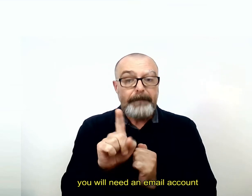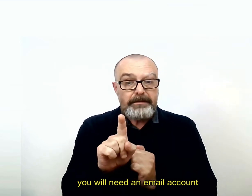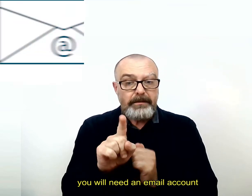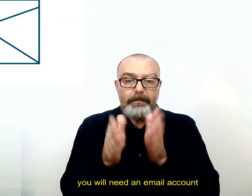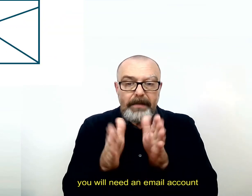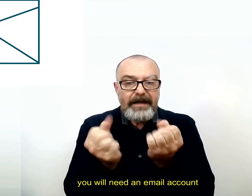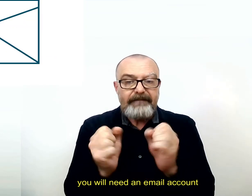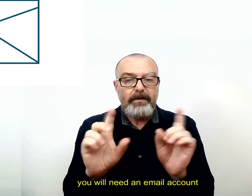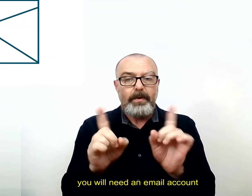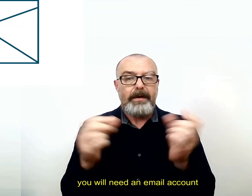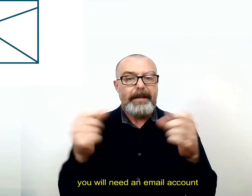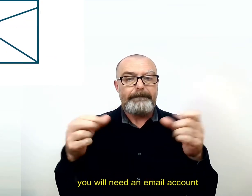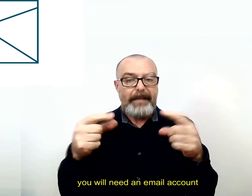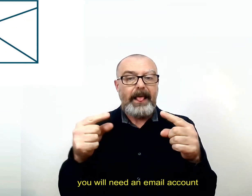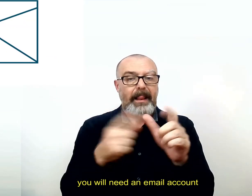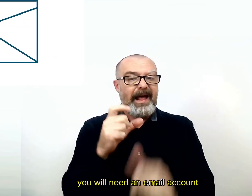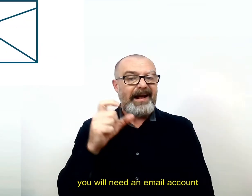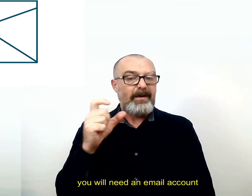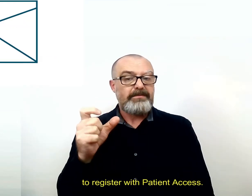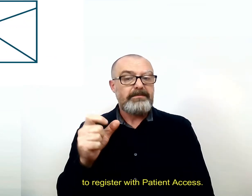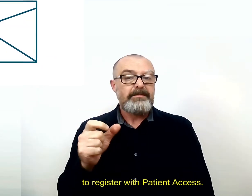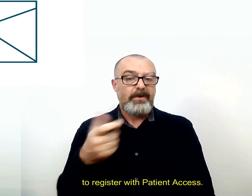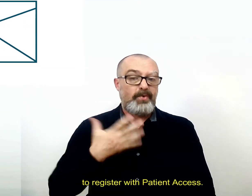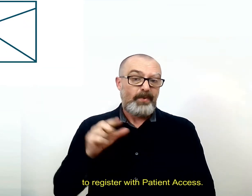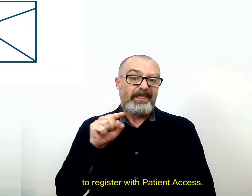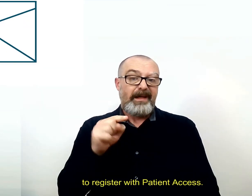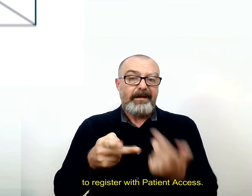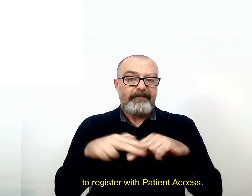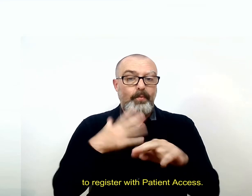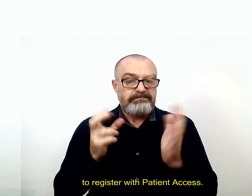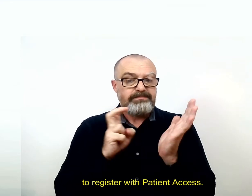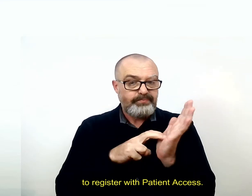You will need an email account in order to register with Patient Access.